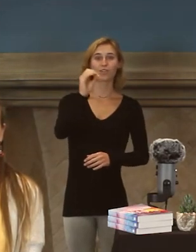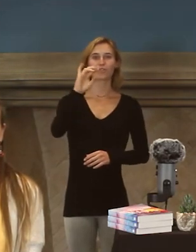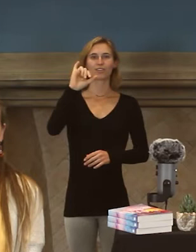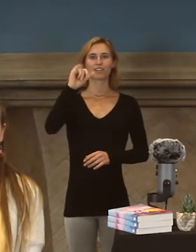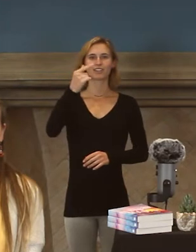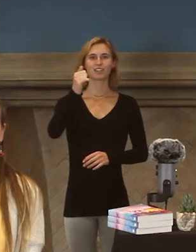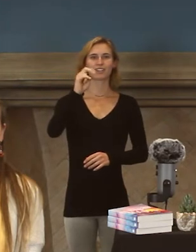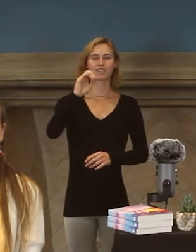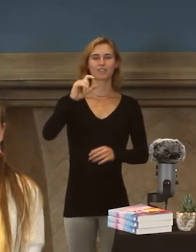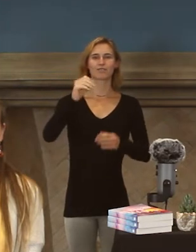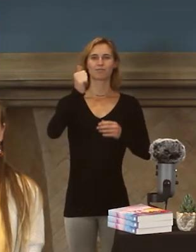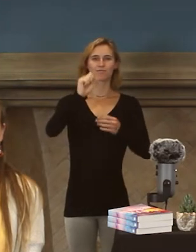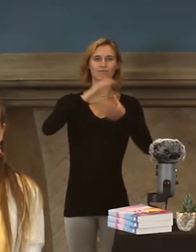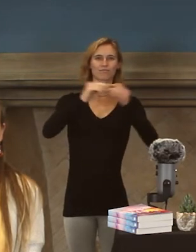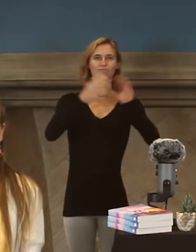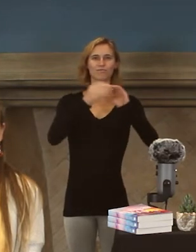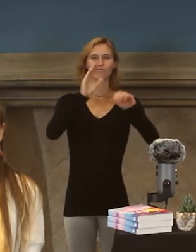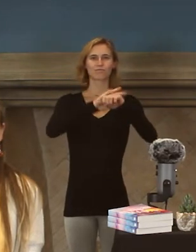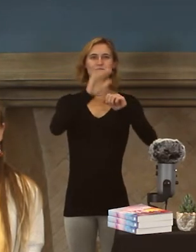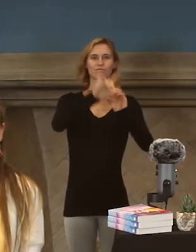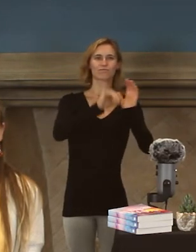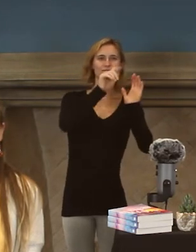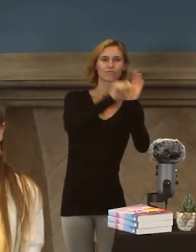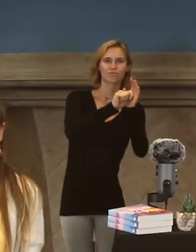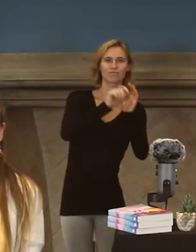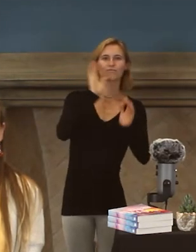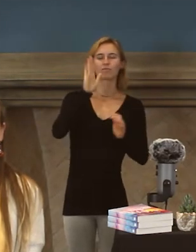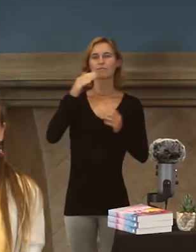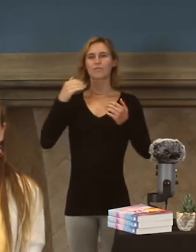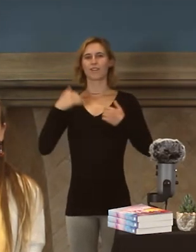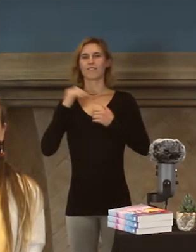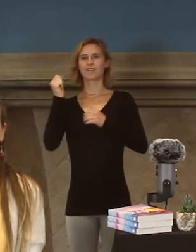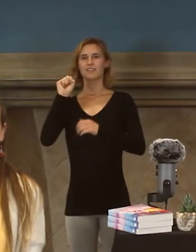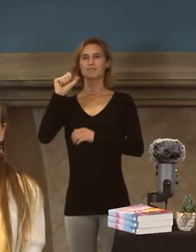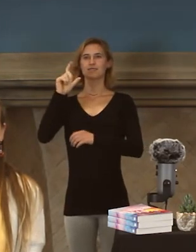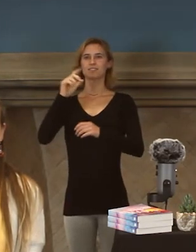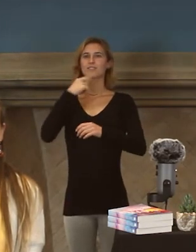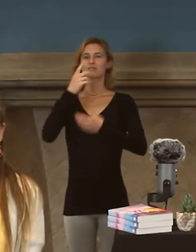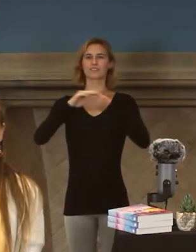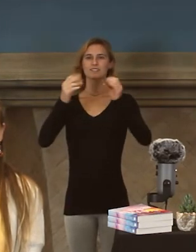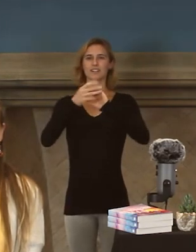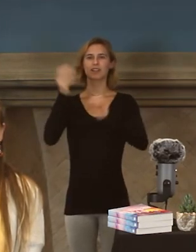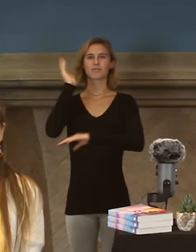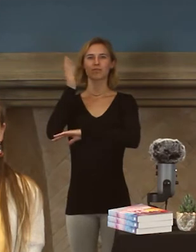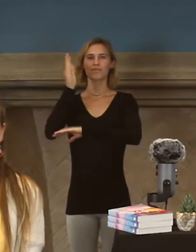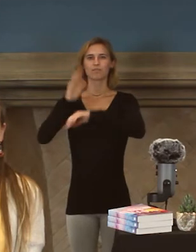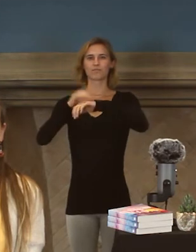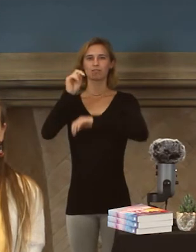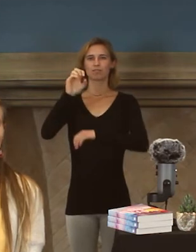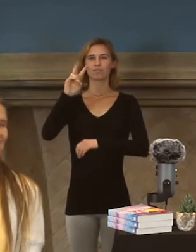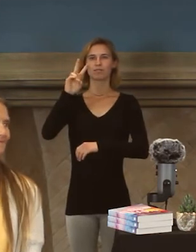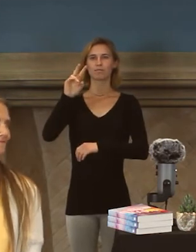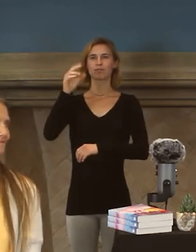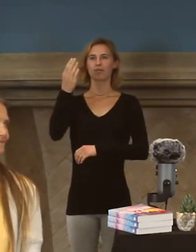we'll have an ASL storytelling performance on November 14th. And this project will also provide some side-by-side interpretation of